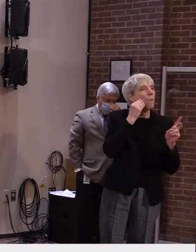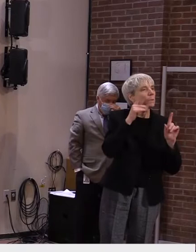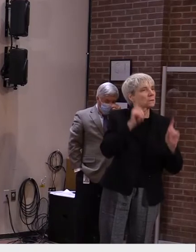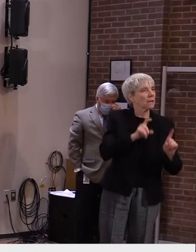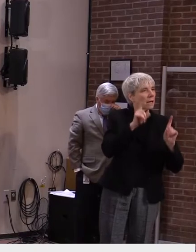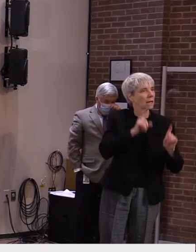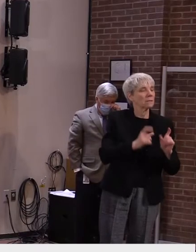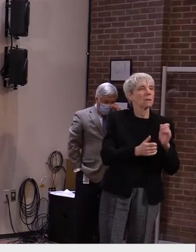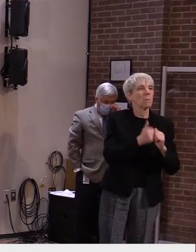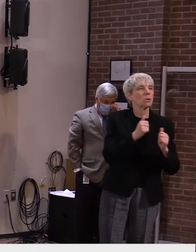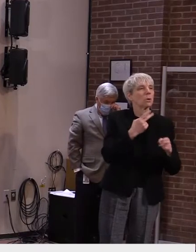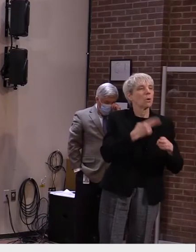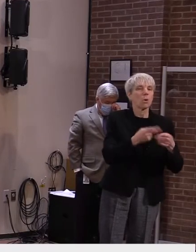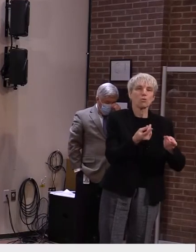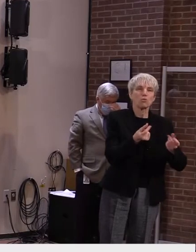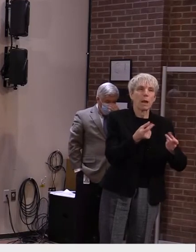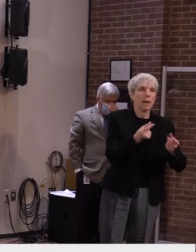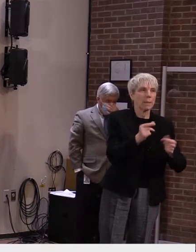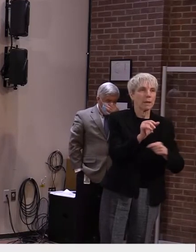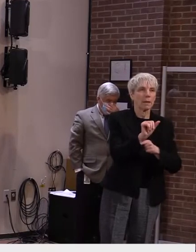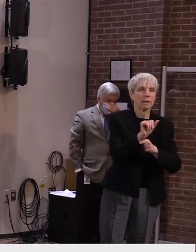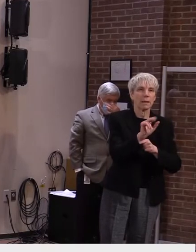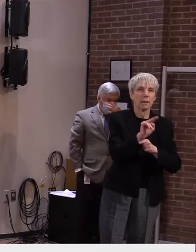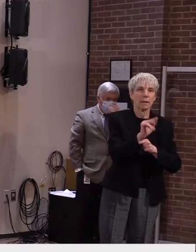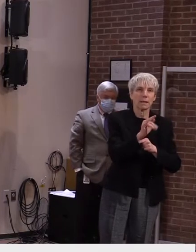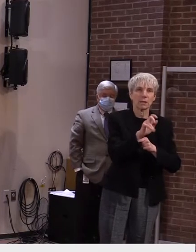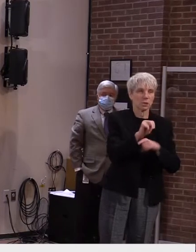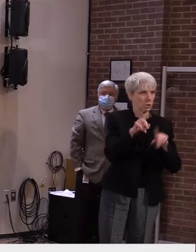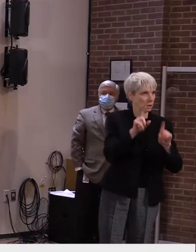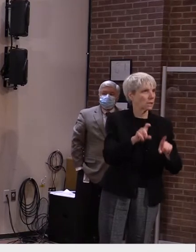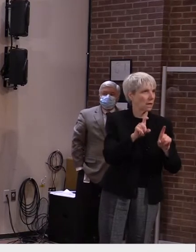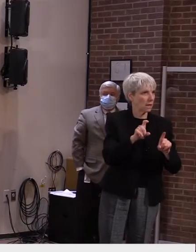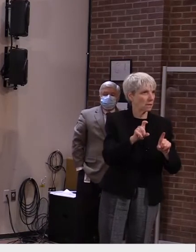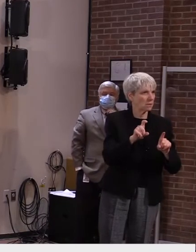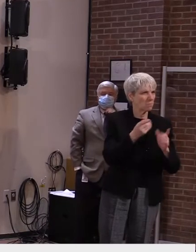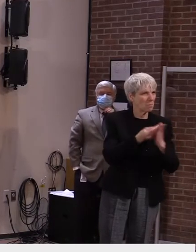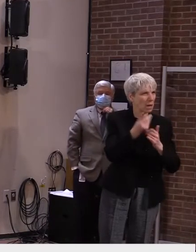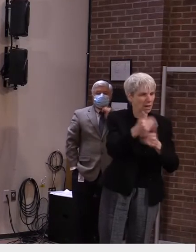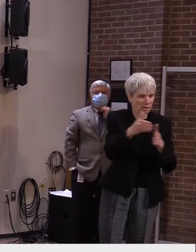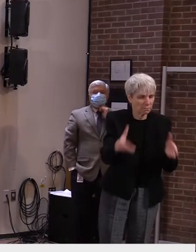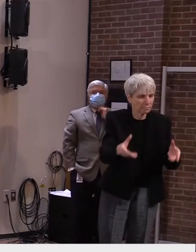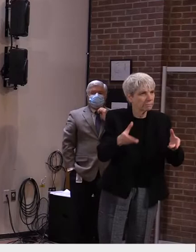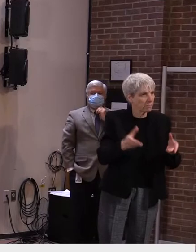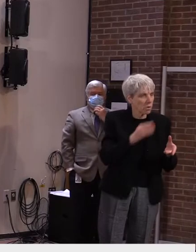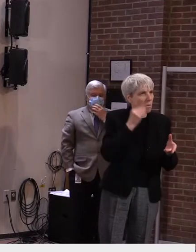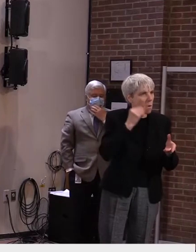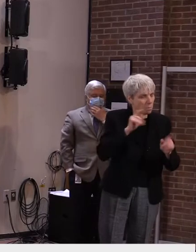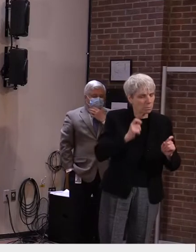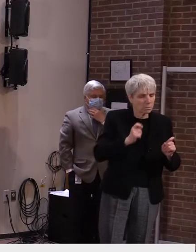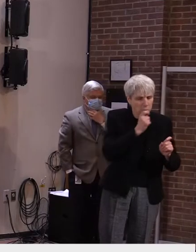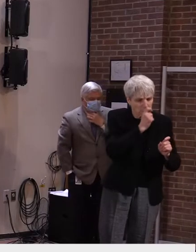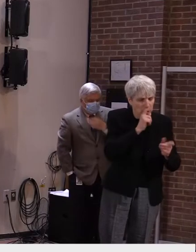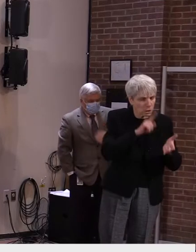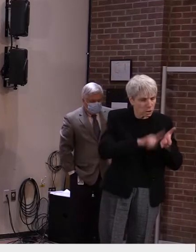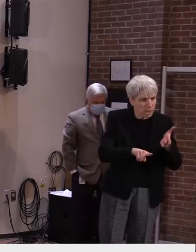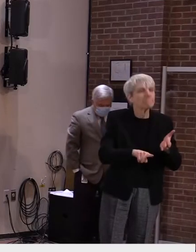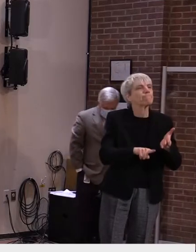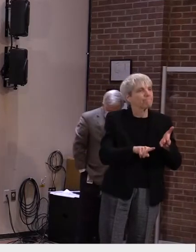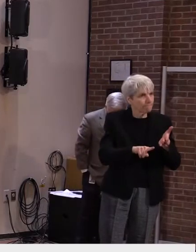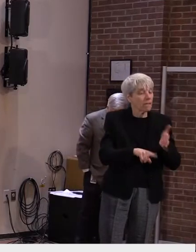tests. I want to remind you that if you use this and do test positive, you should treat it as any other positive